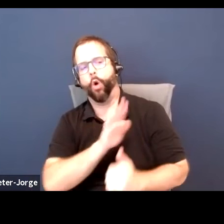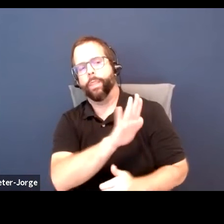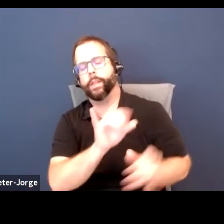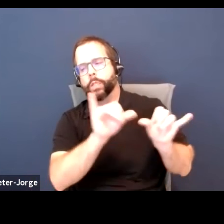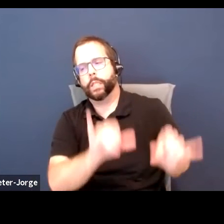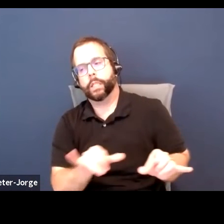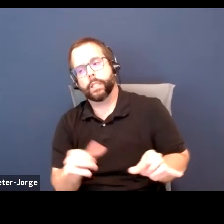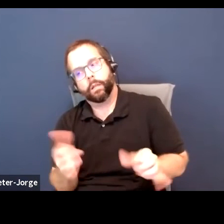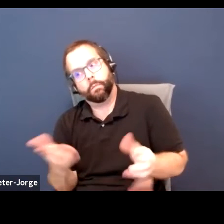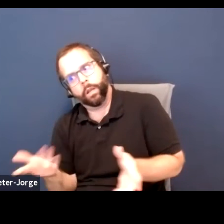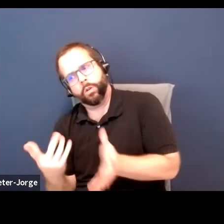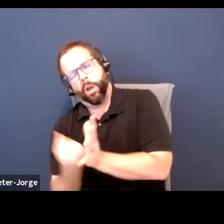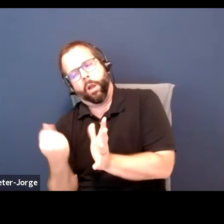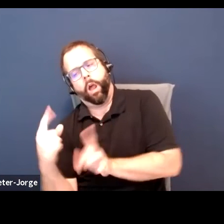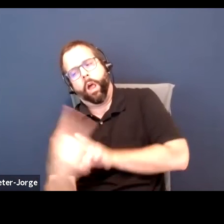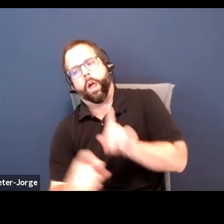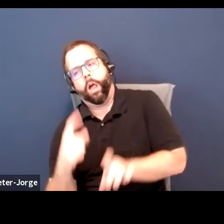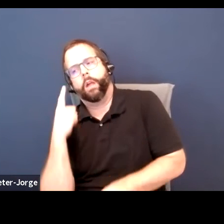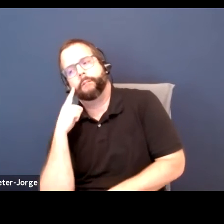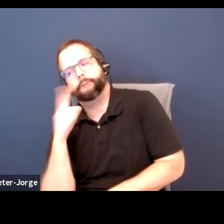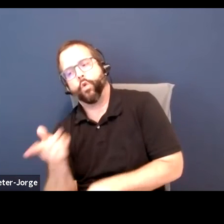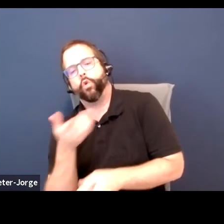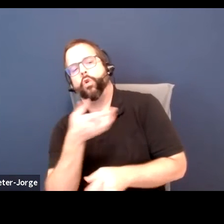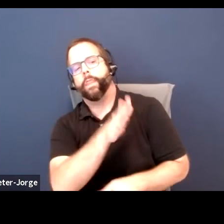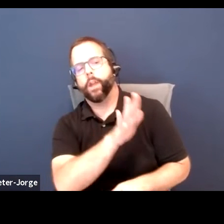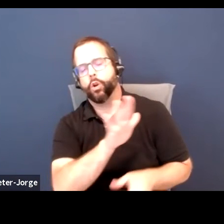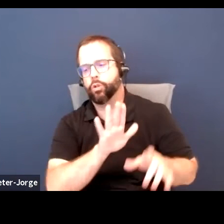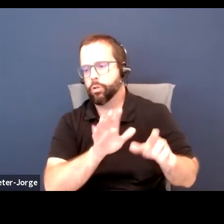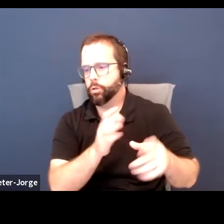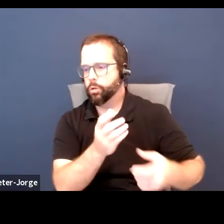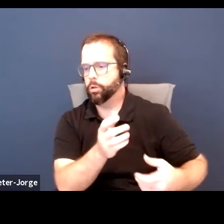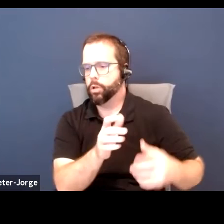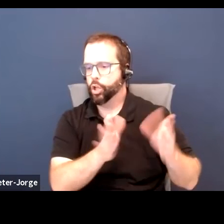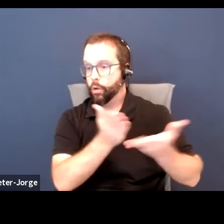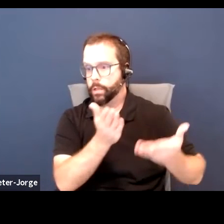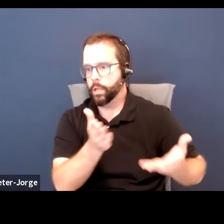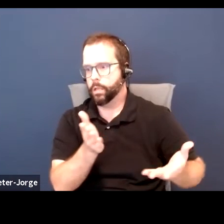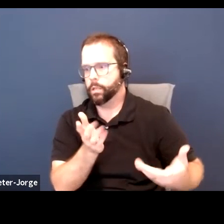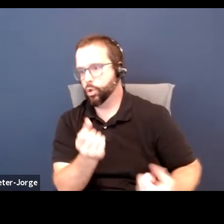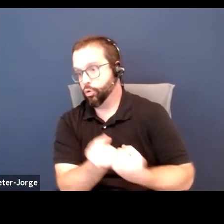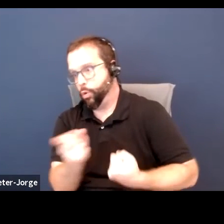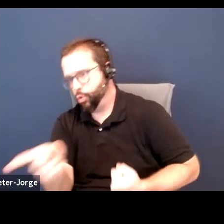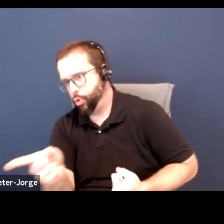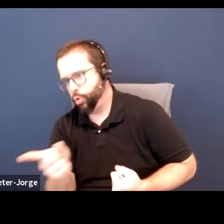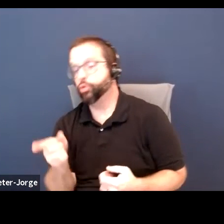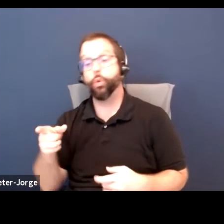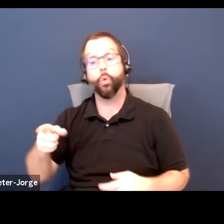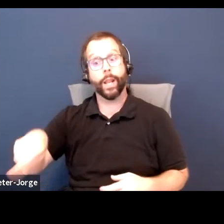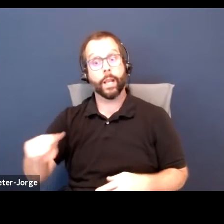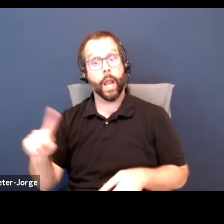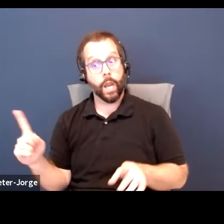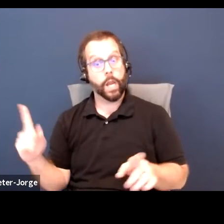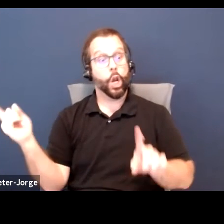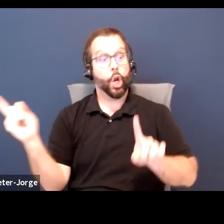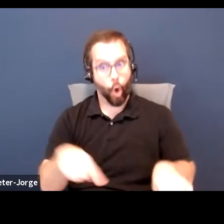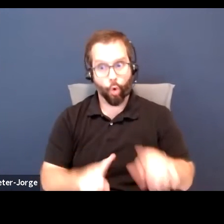increased services and supports could be available. So when we go into these meetings, they're very well versed and they understand